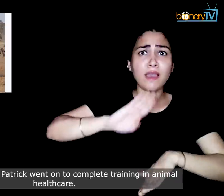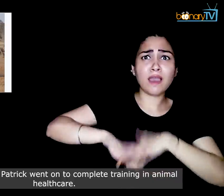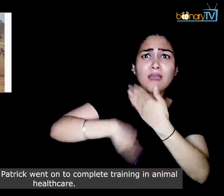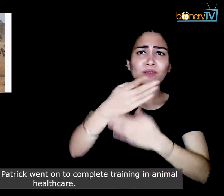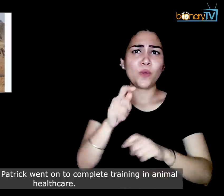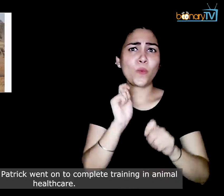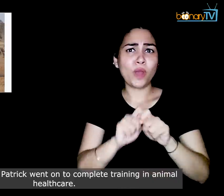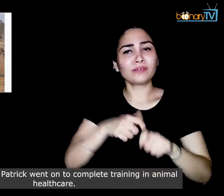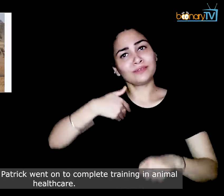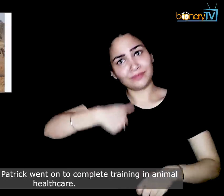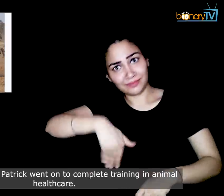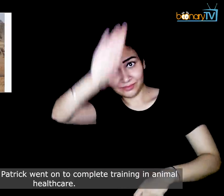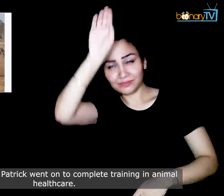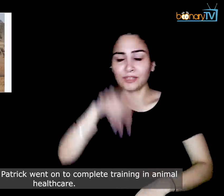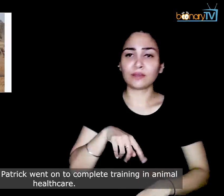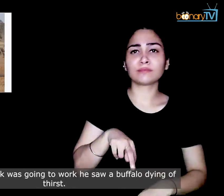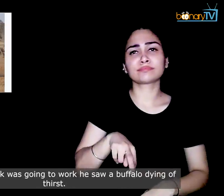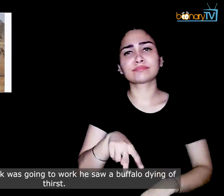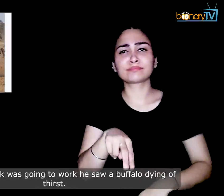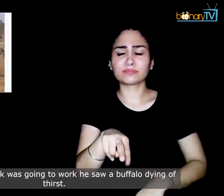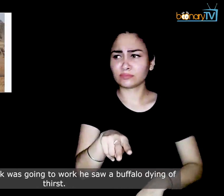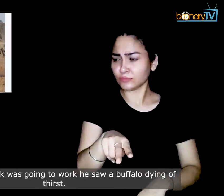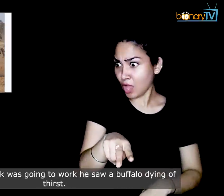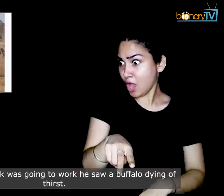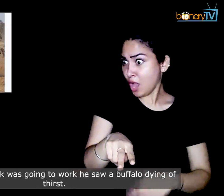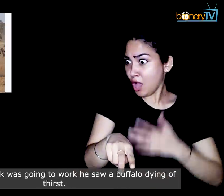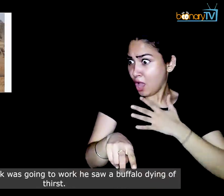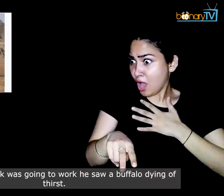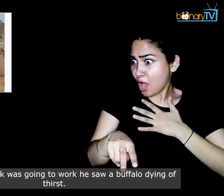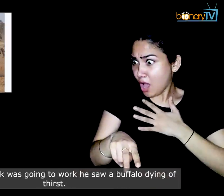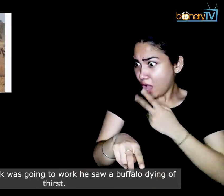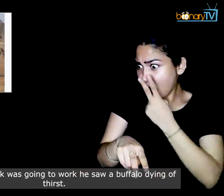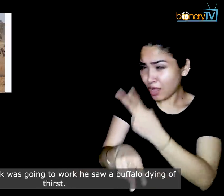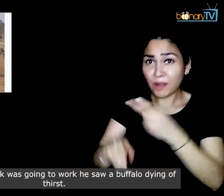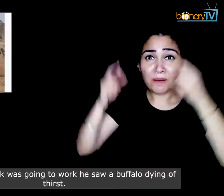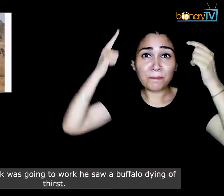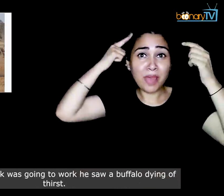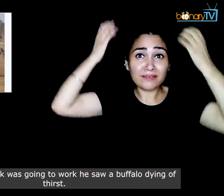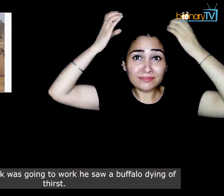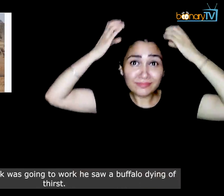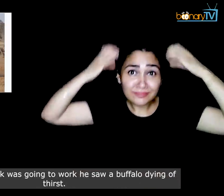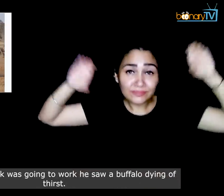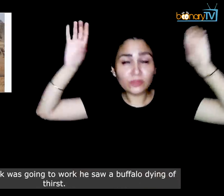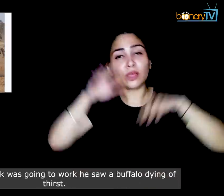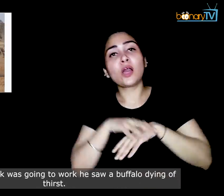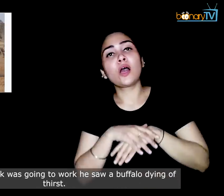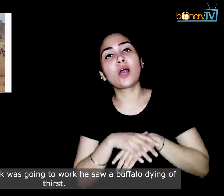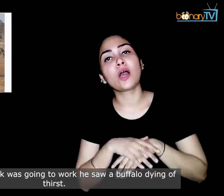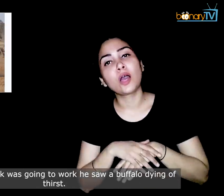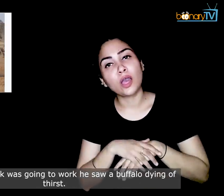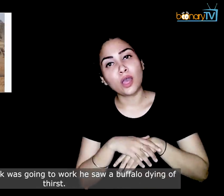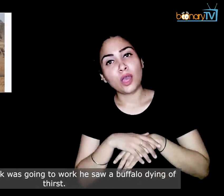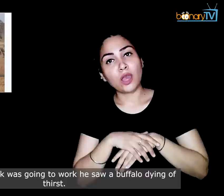animal health care. One day, as Patrick was going to work, he saw a buffalo